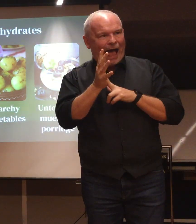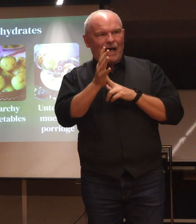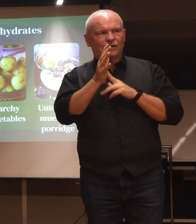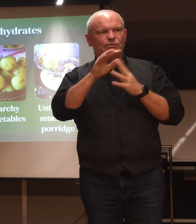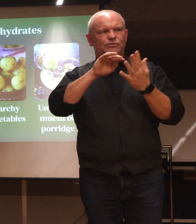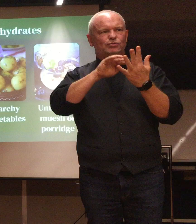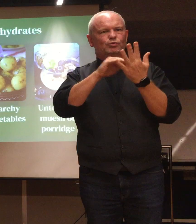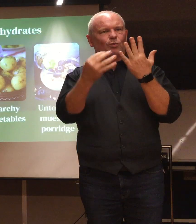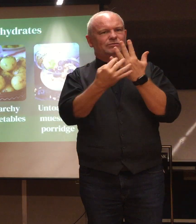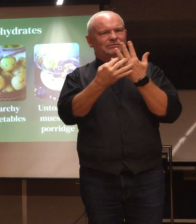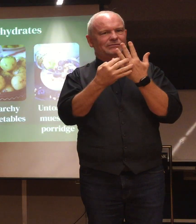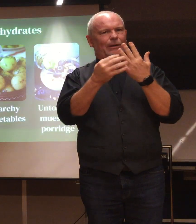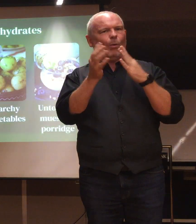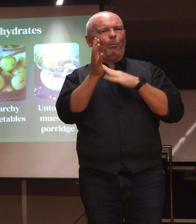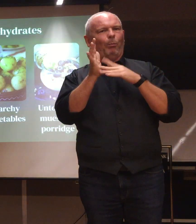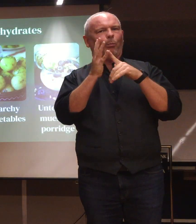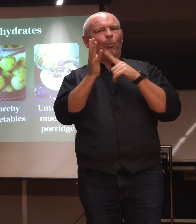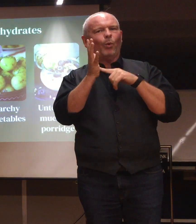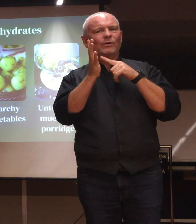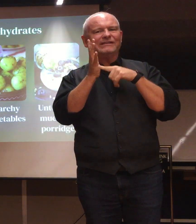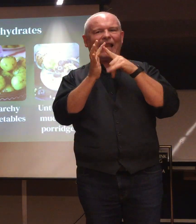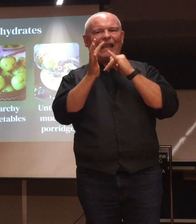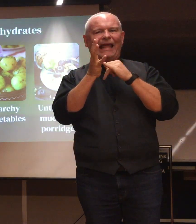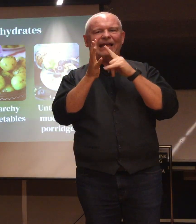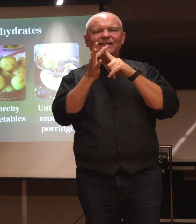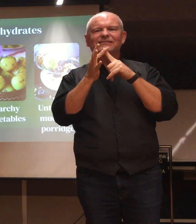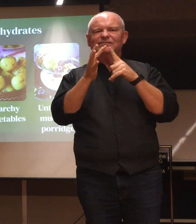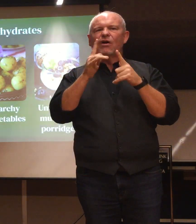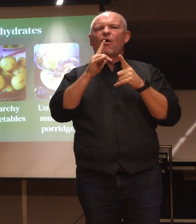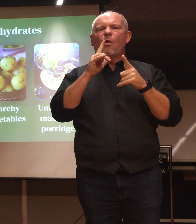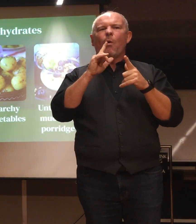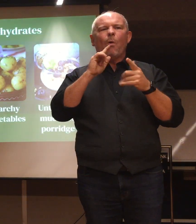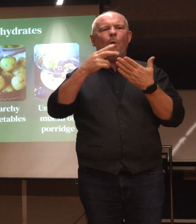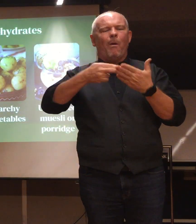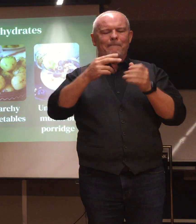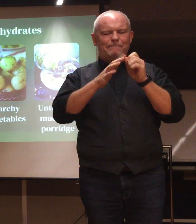muesli or porridge like oats.